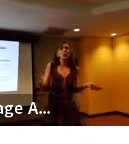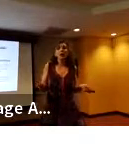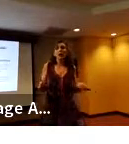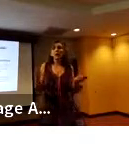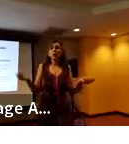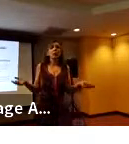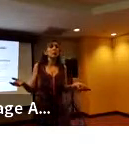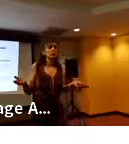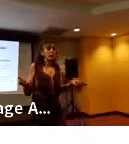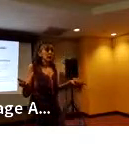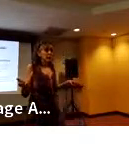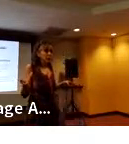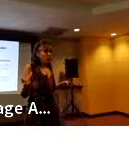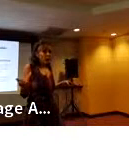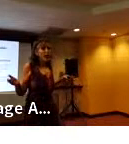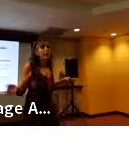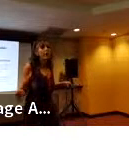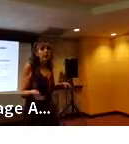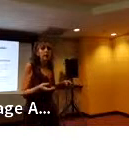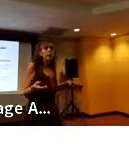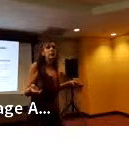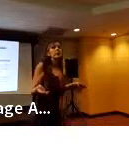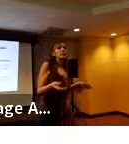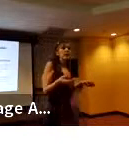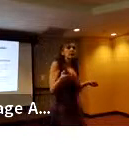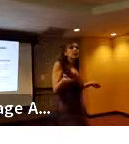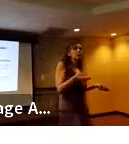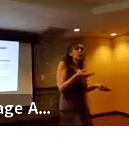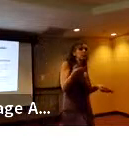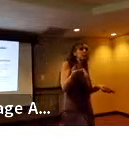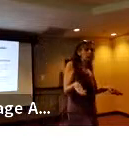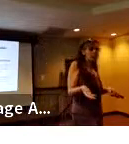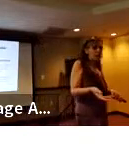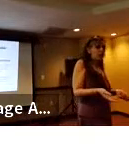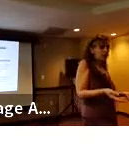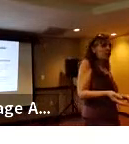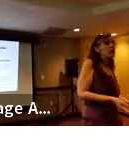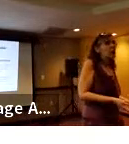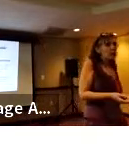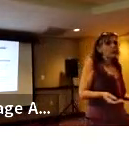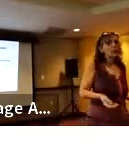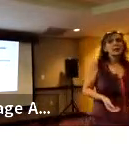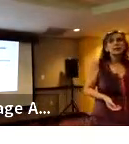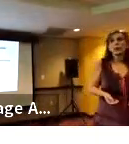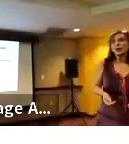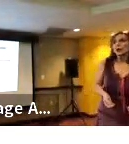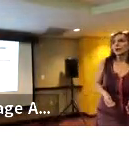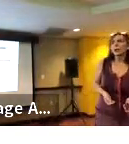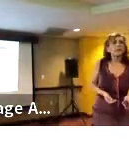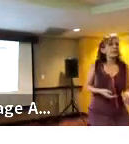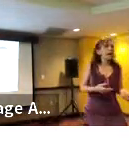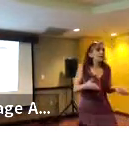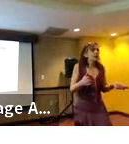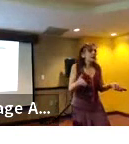Tucson, Arizona. Arizona is the 48th contiguous state to become part of the US,